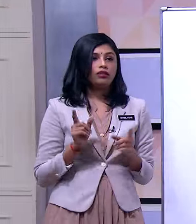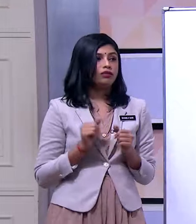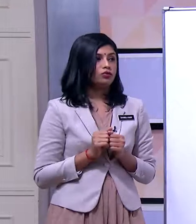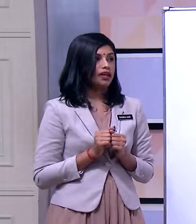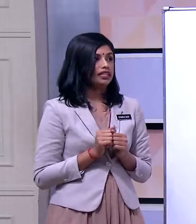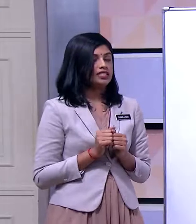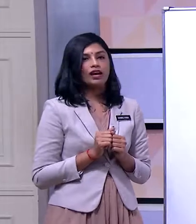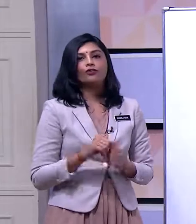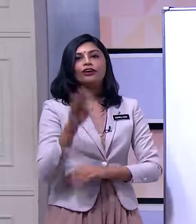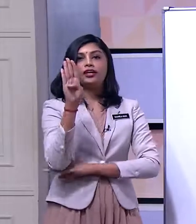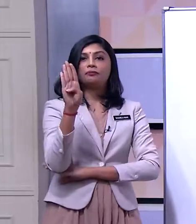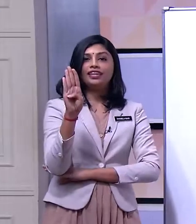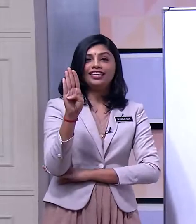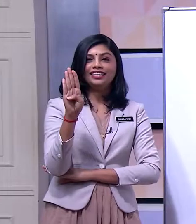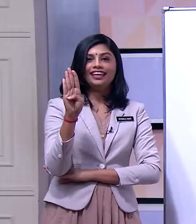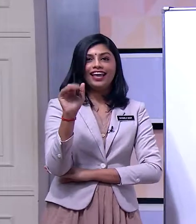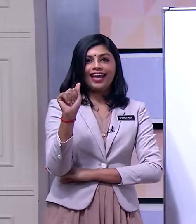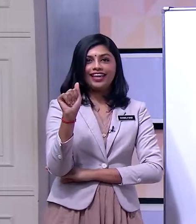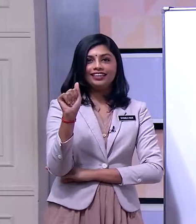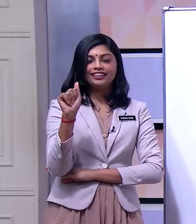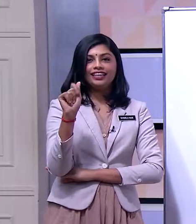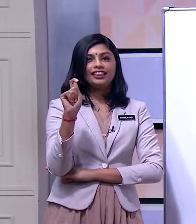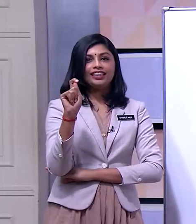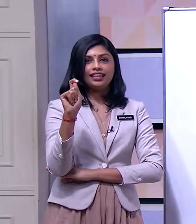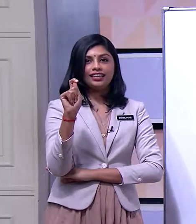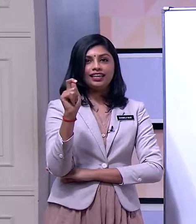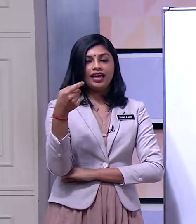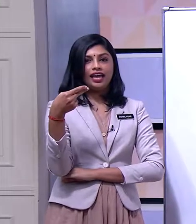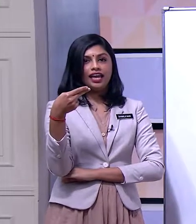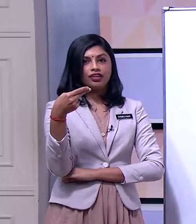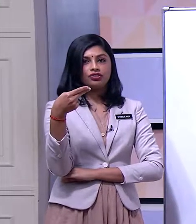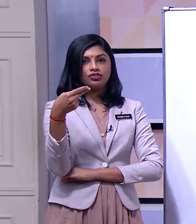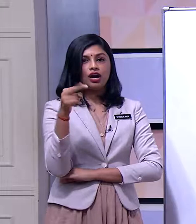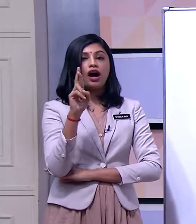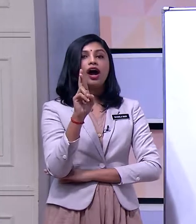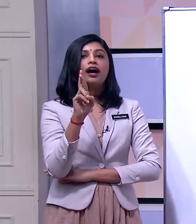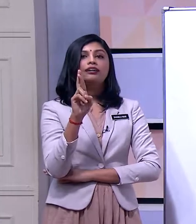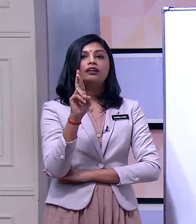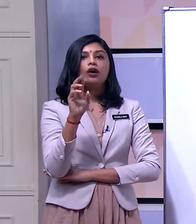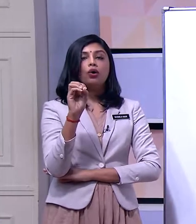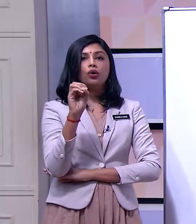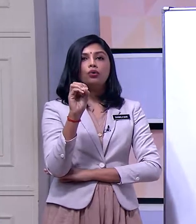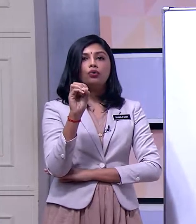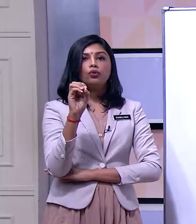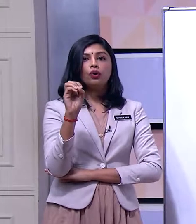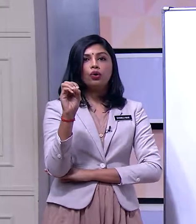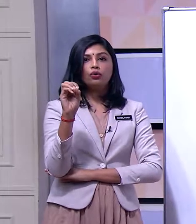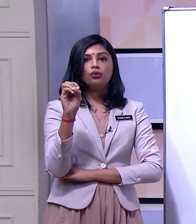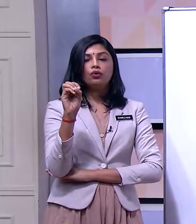do spelling just now. Mm-mm. Okay, B. B. A. A. T. T. H. H. R. R. O. O. O. O.